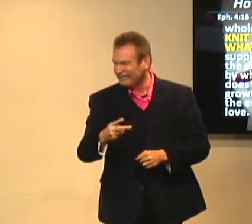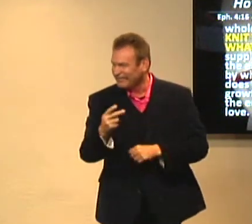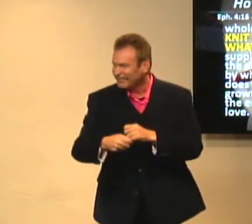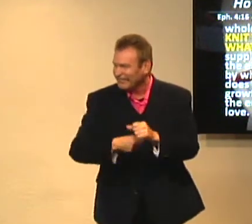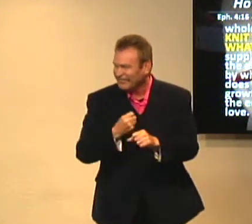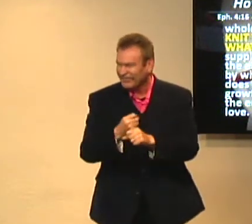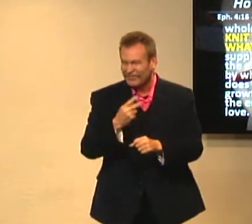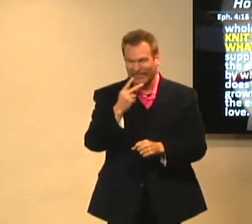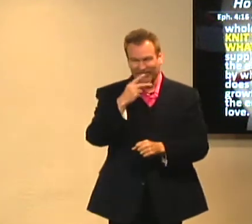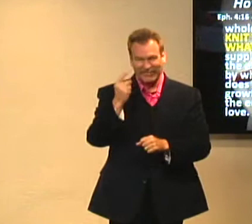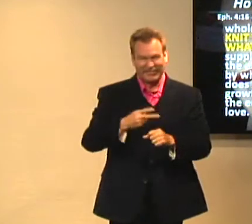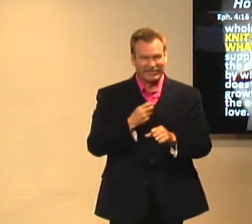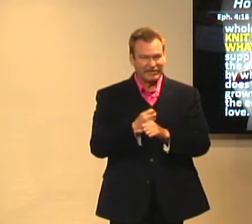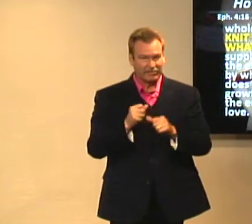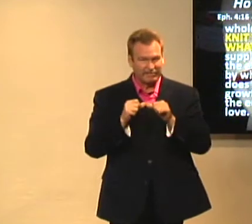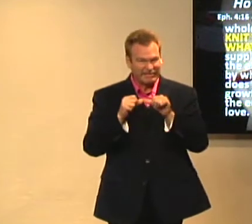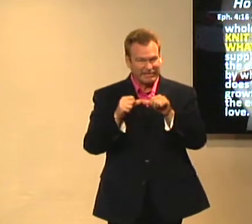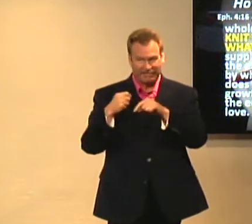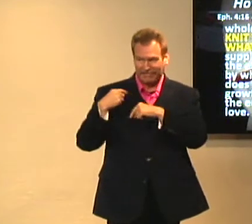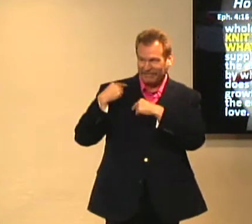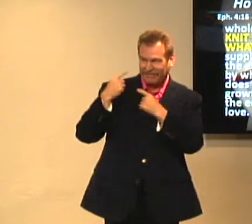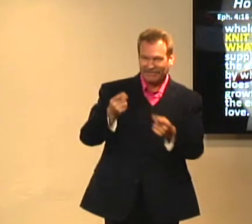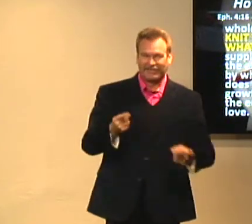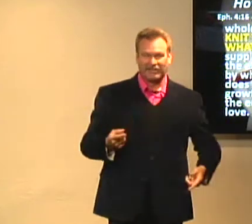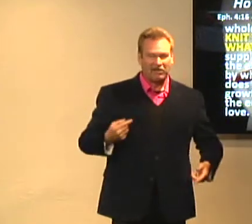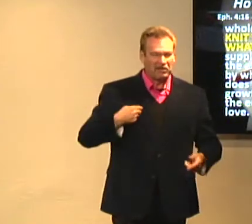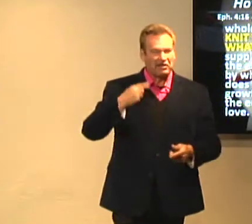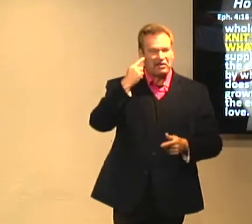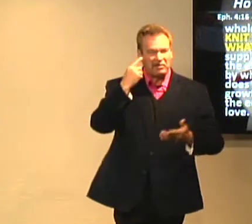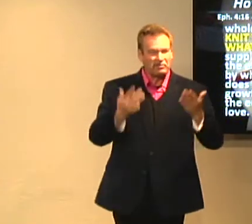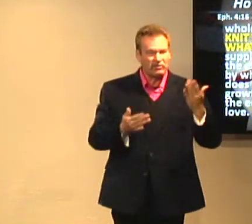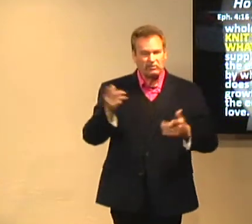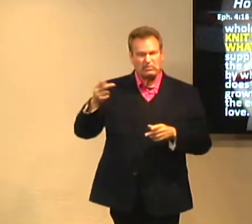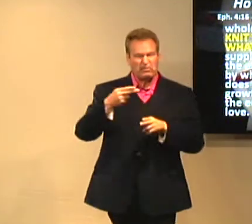It's been 2.5 years now, and it's been going, ongoing.